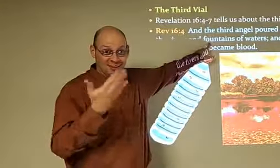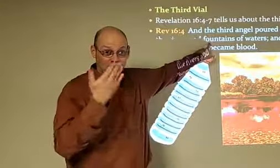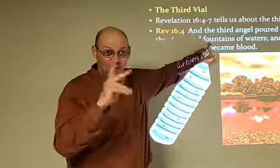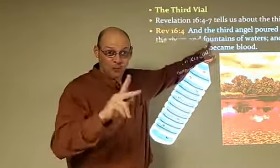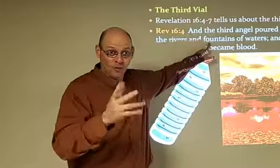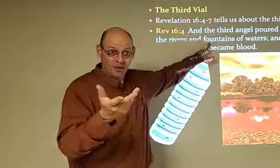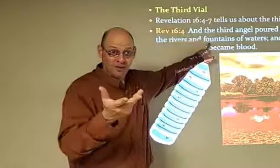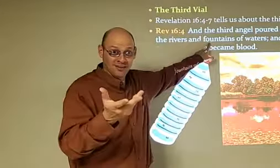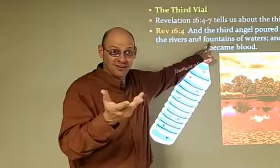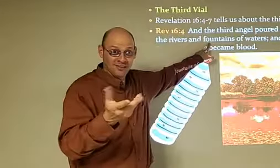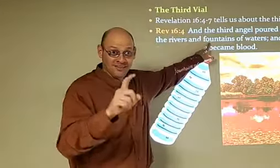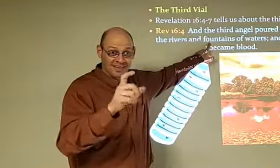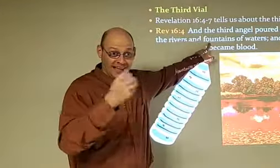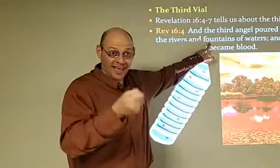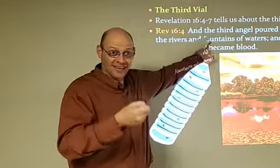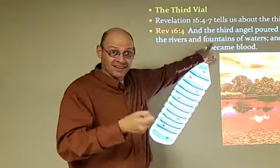provided for. But